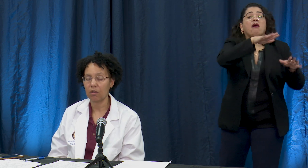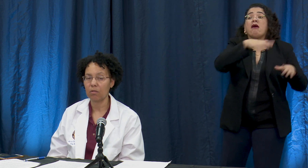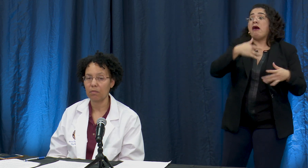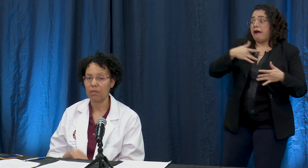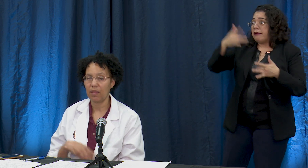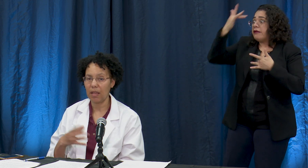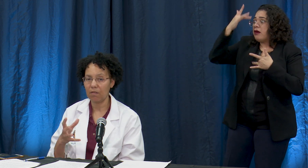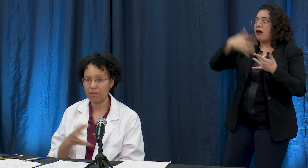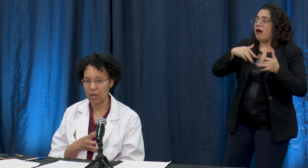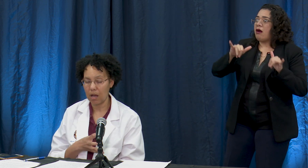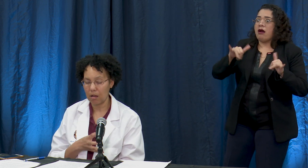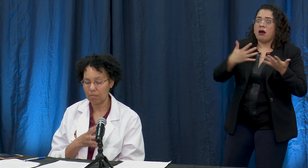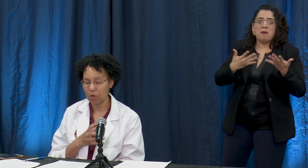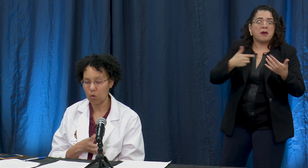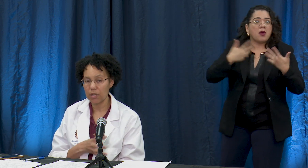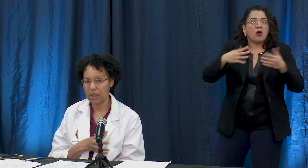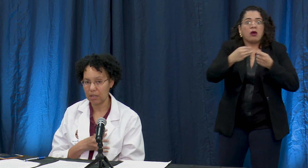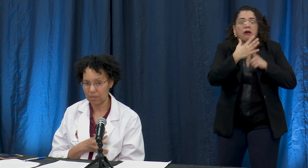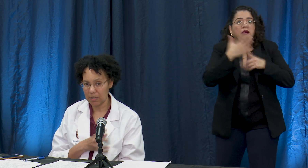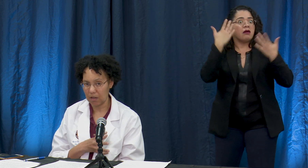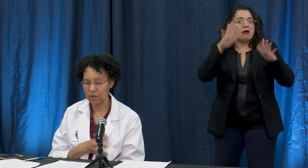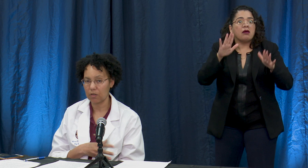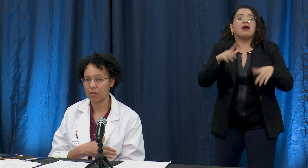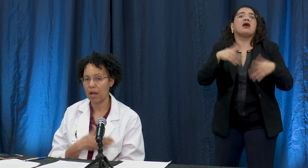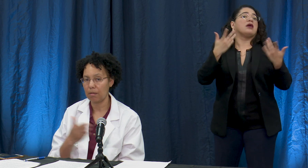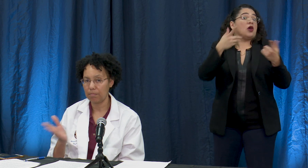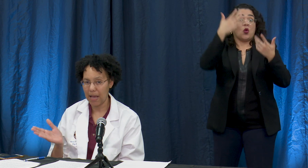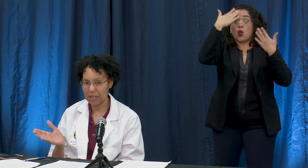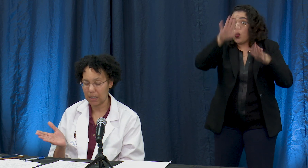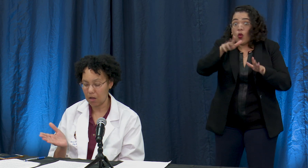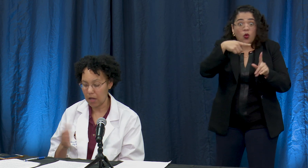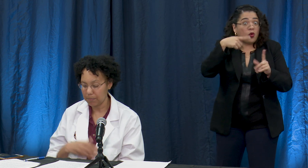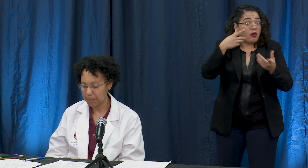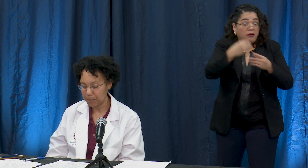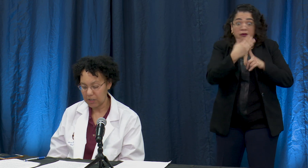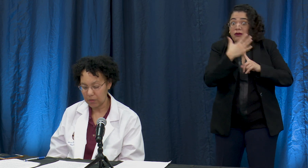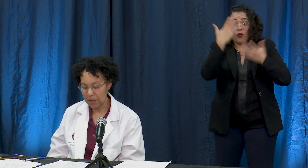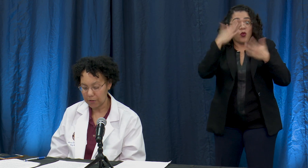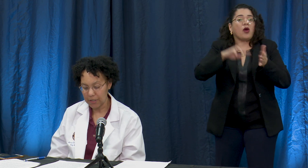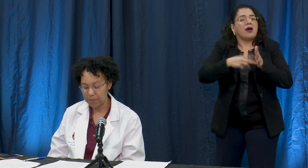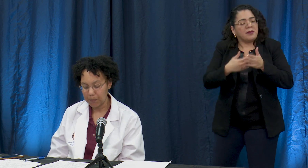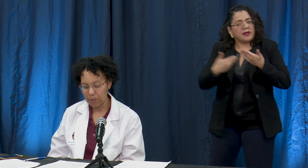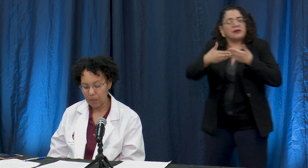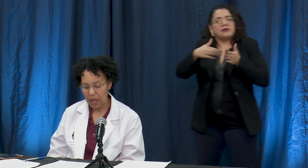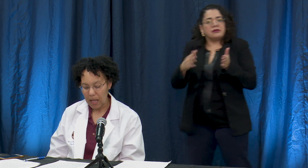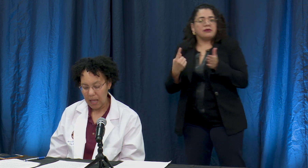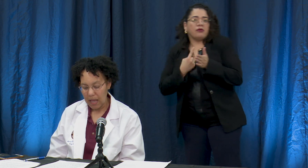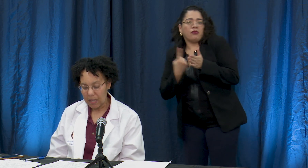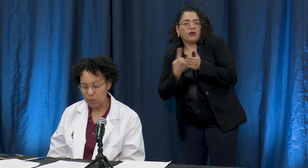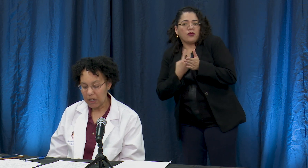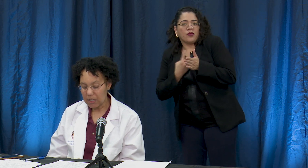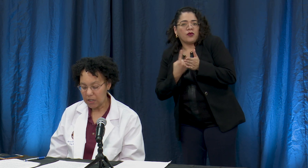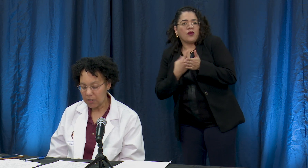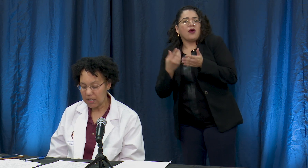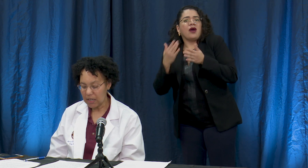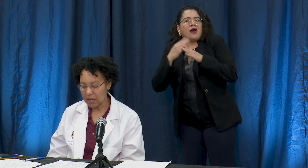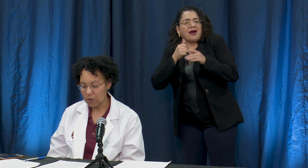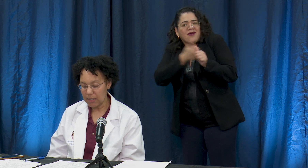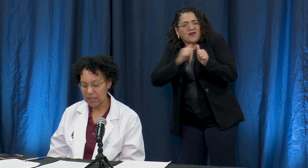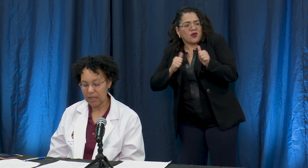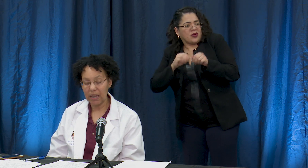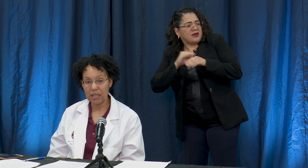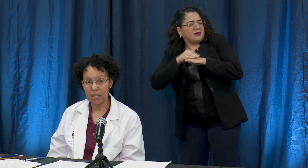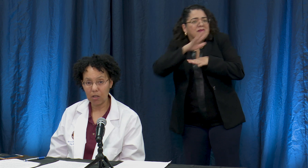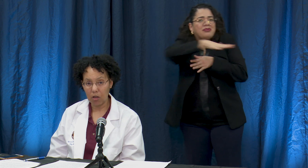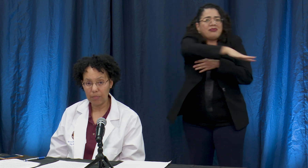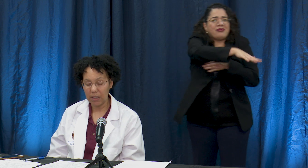become ill, they've quarantined themselves so they're not passing it on to others. As we continue to see